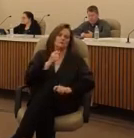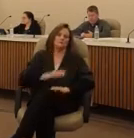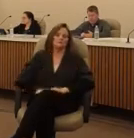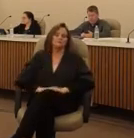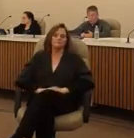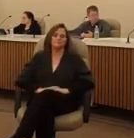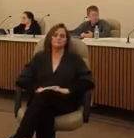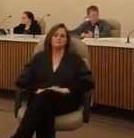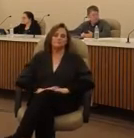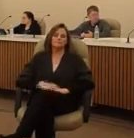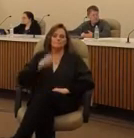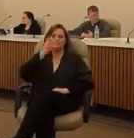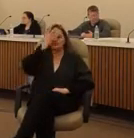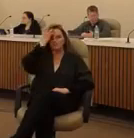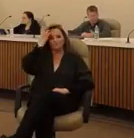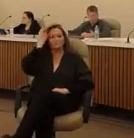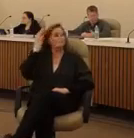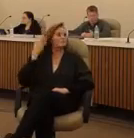feet, I'm sorry. So,